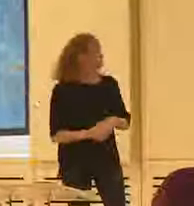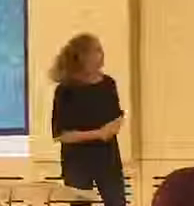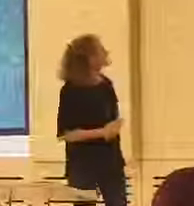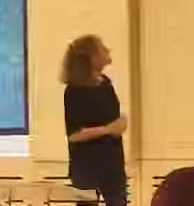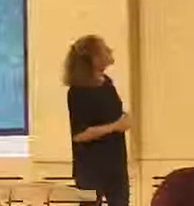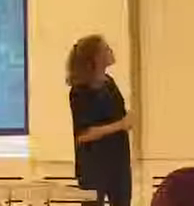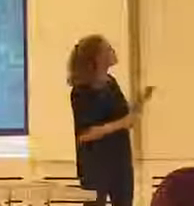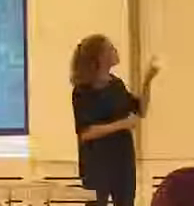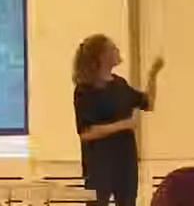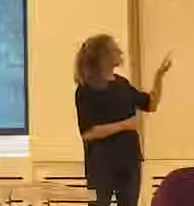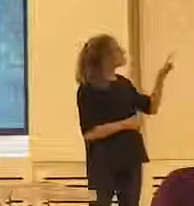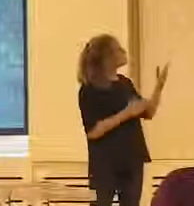yeah.